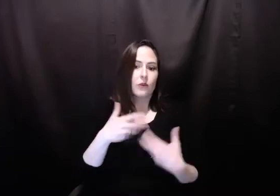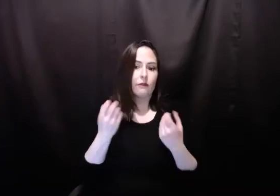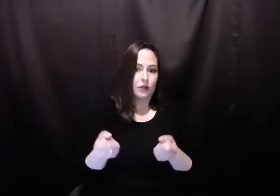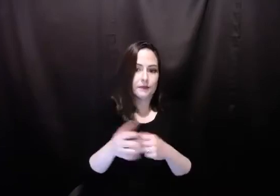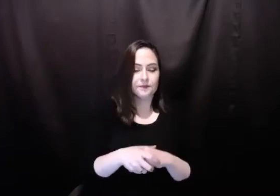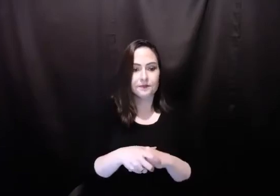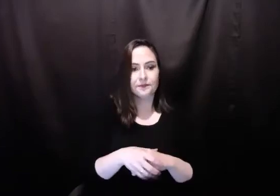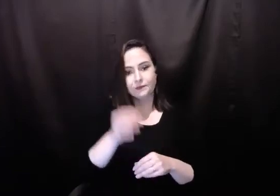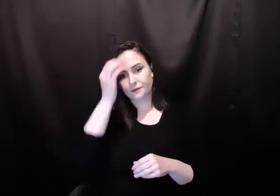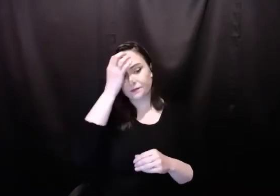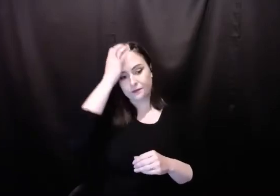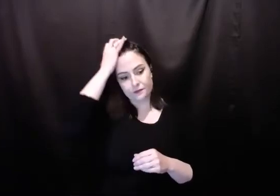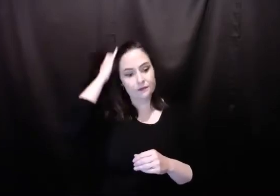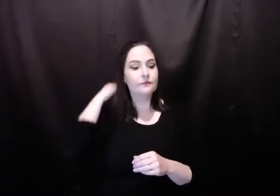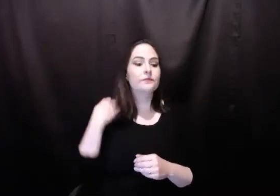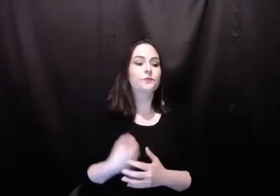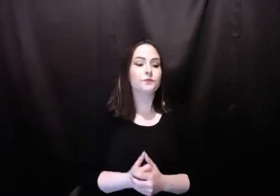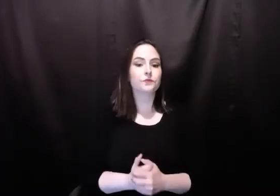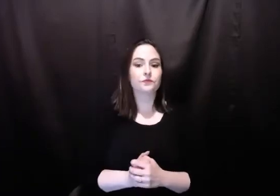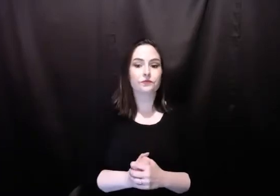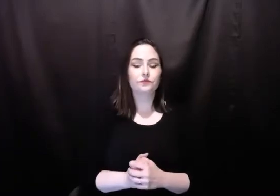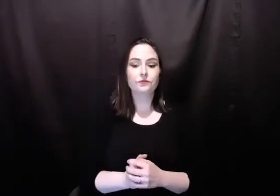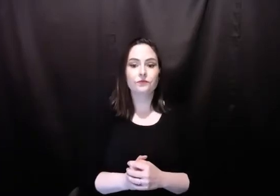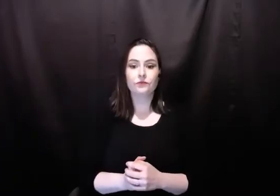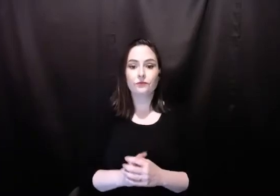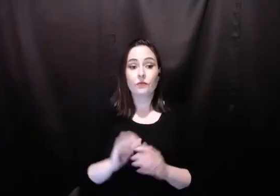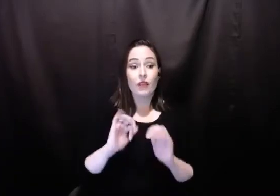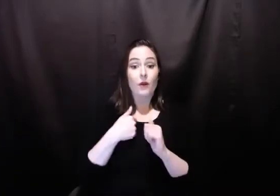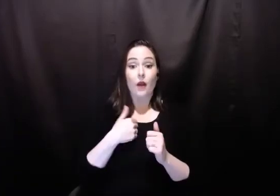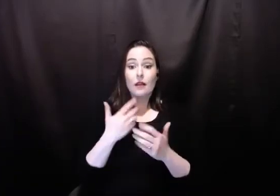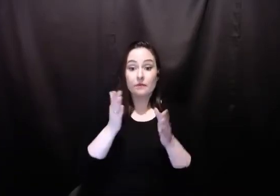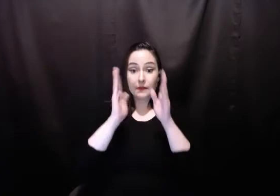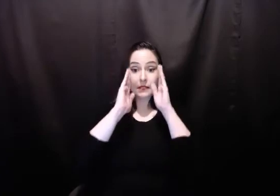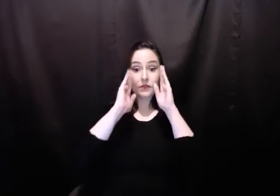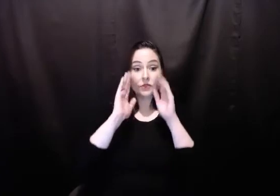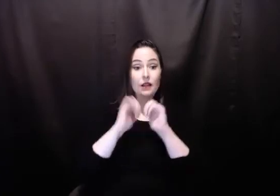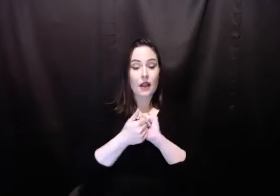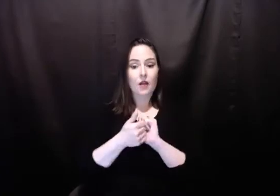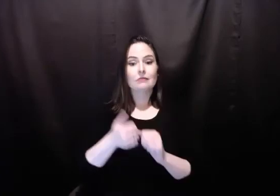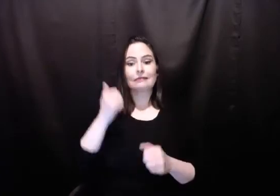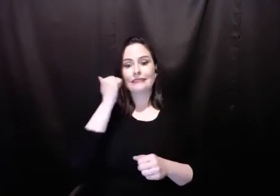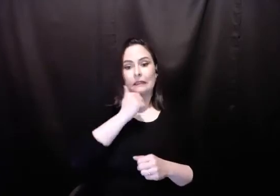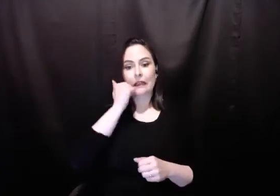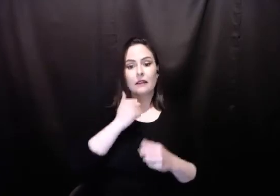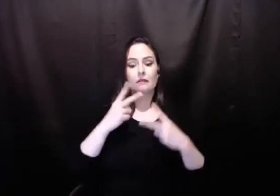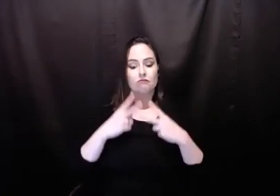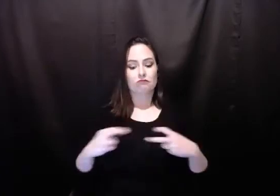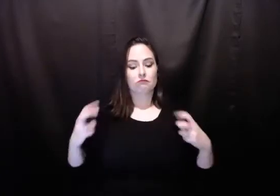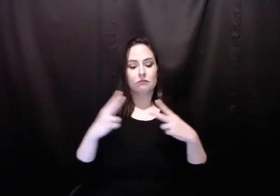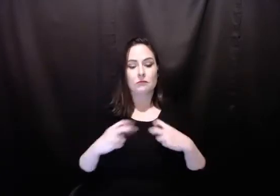inventories. I mean, I have always found it so helpful for me to make those columns. Who is the woman? Who is not the woman? I